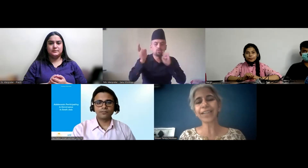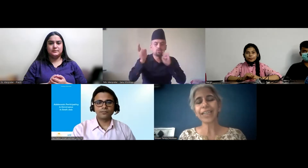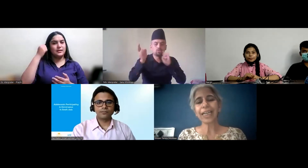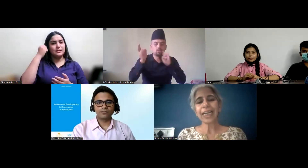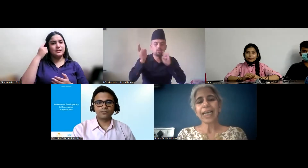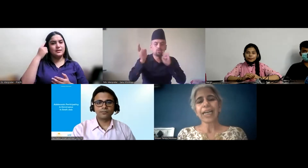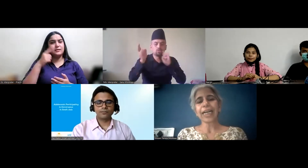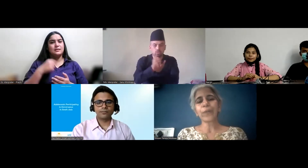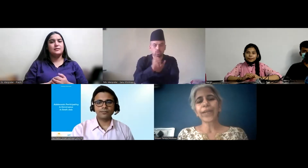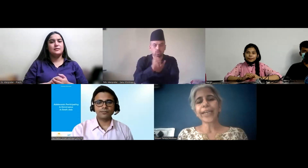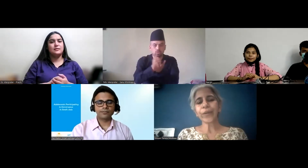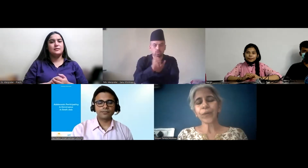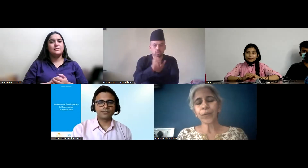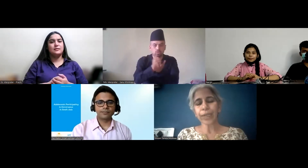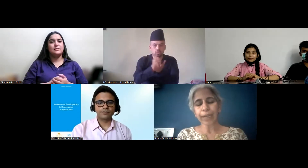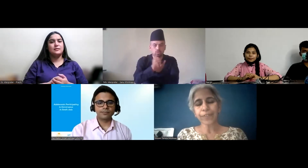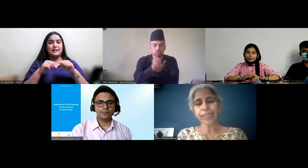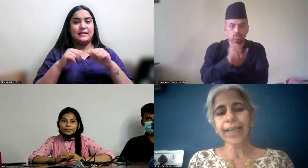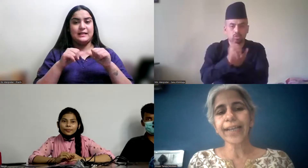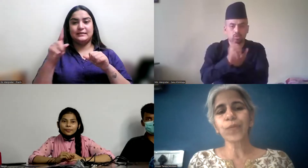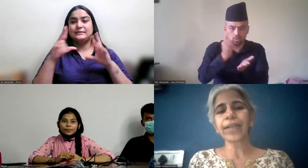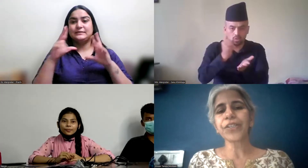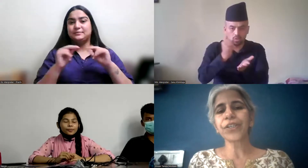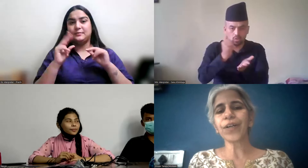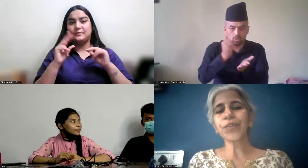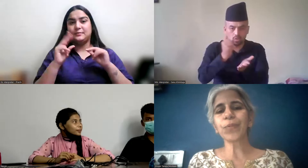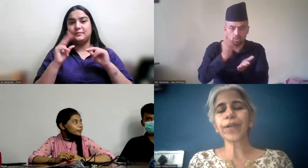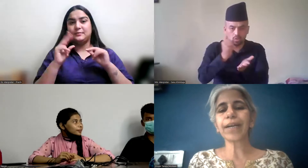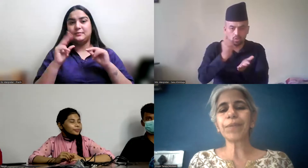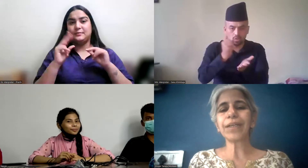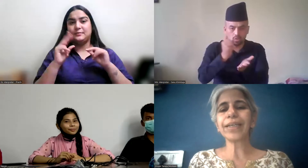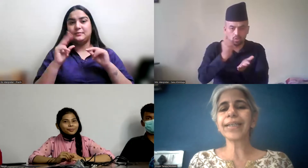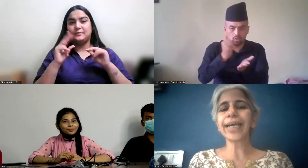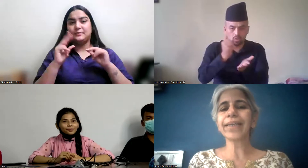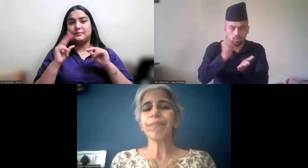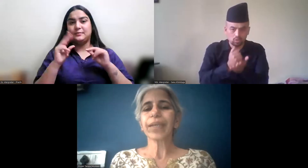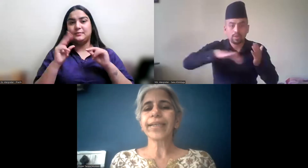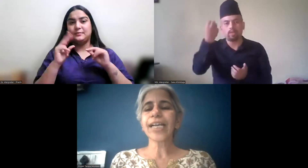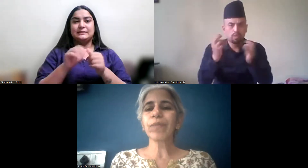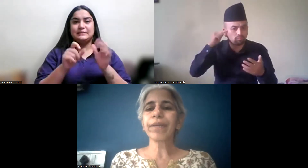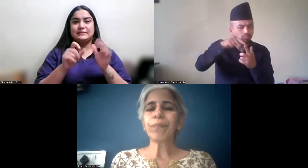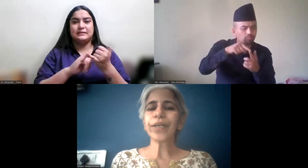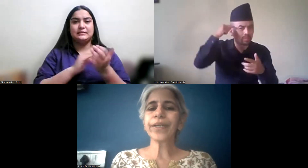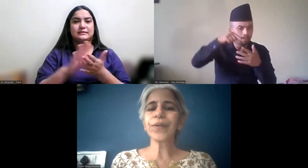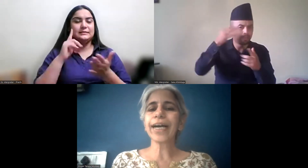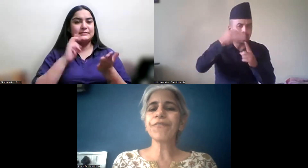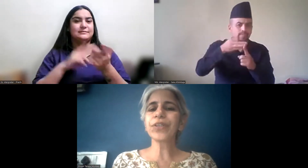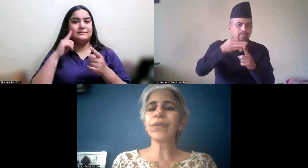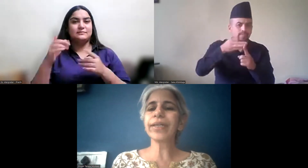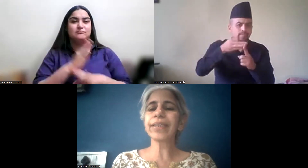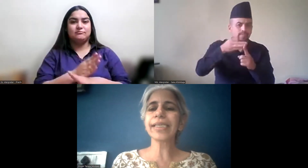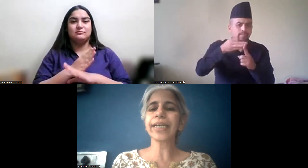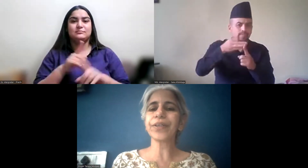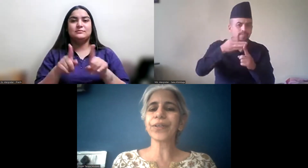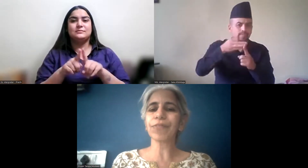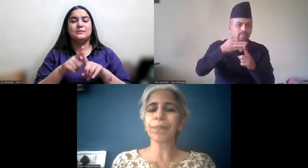speaking. I would like to emphasize what Darshini also brought up earlier, that it has been important to have children